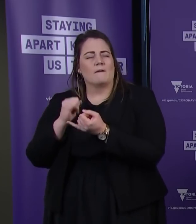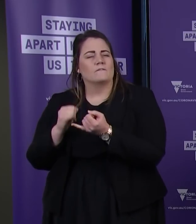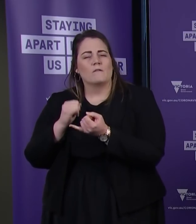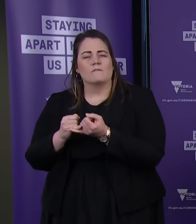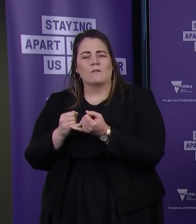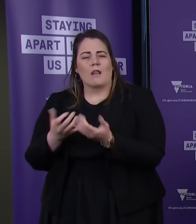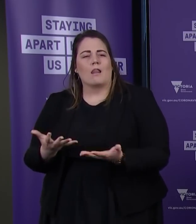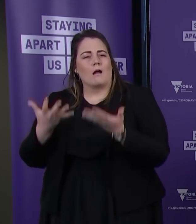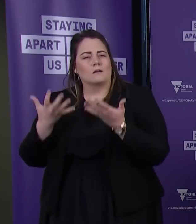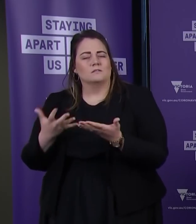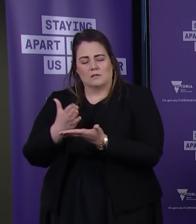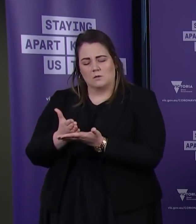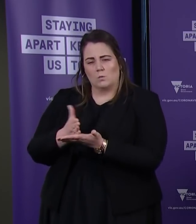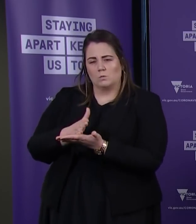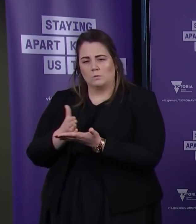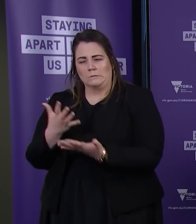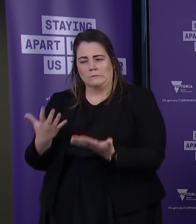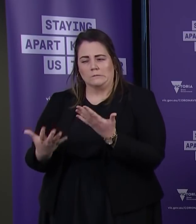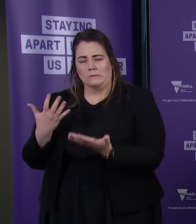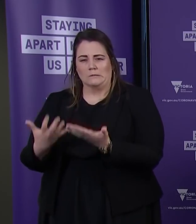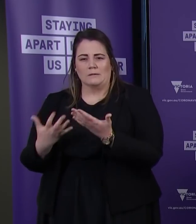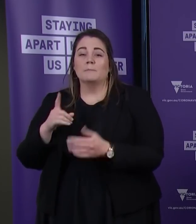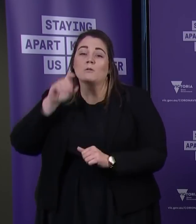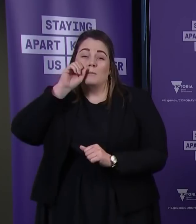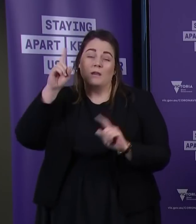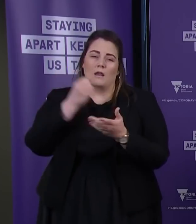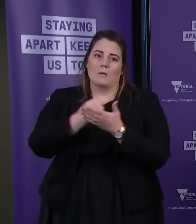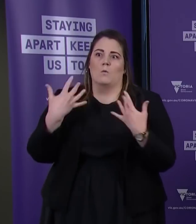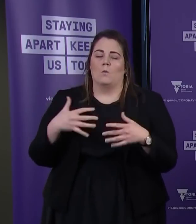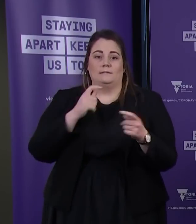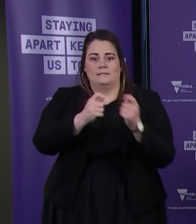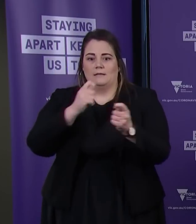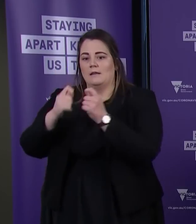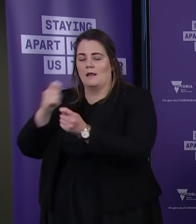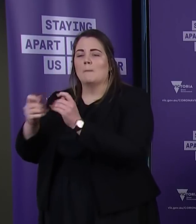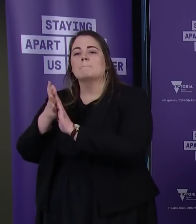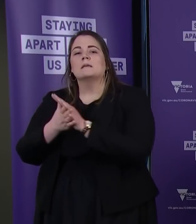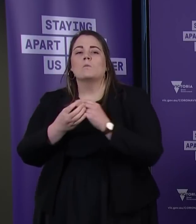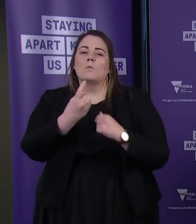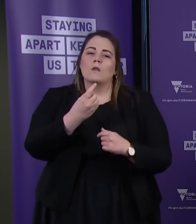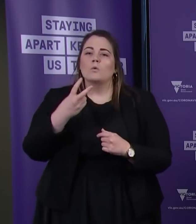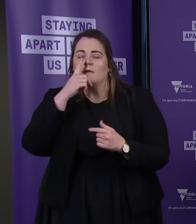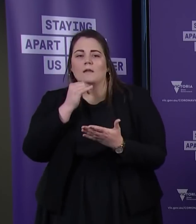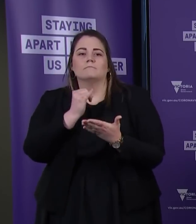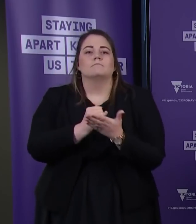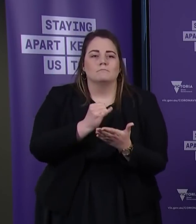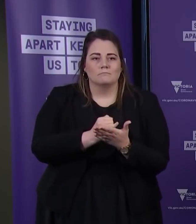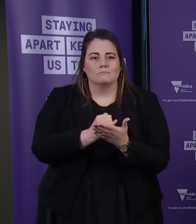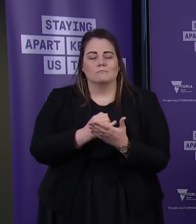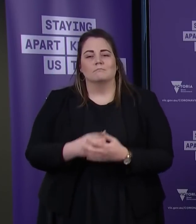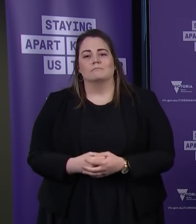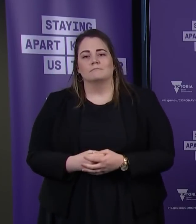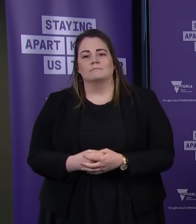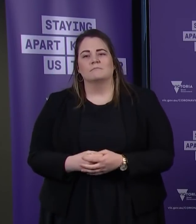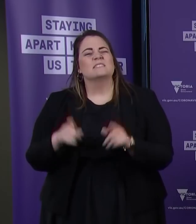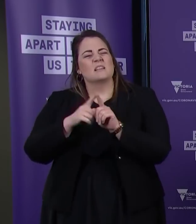of testing. When you're doing 20,000 plus tests a day, you'll get 1 or 2. Previously, we would have had a couple every